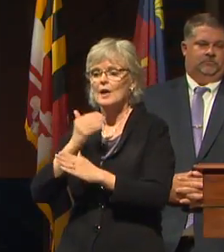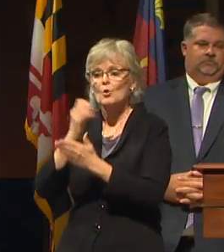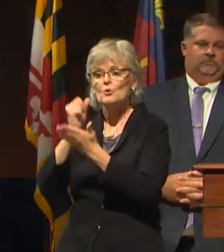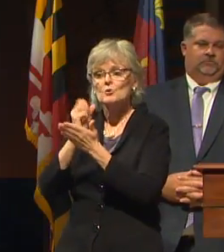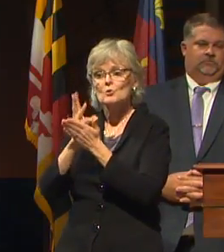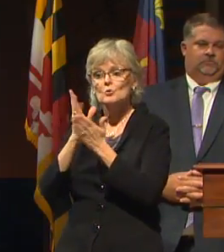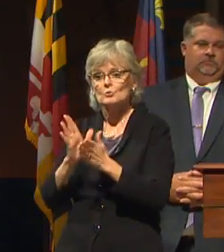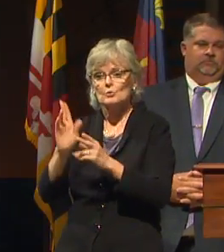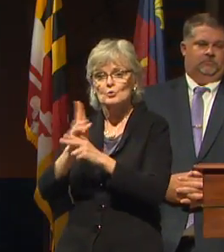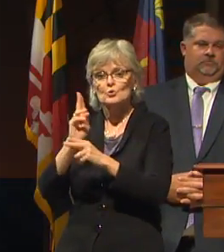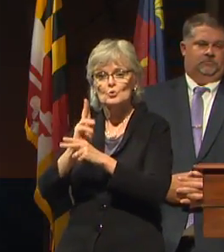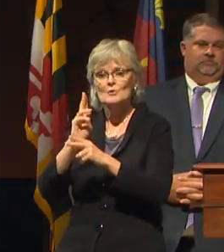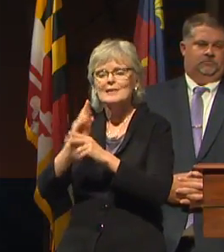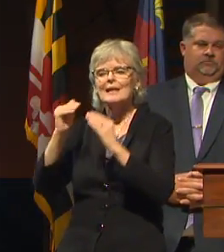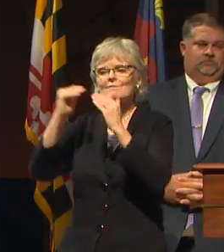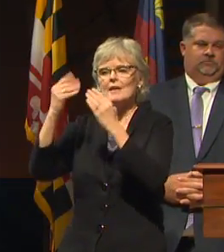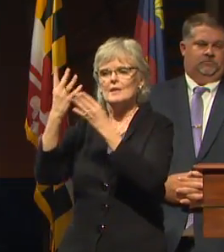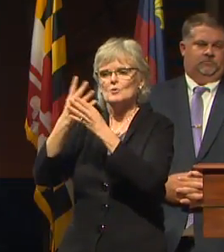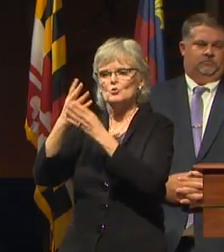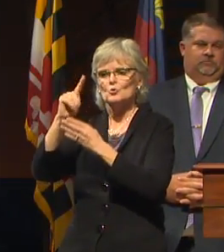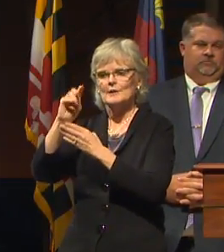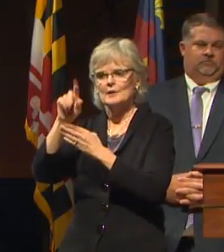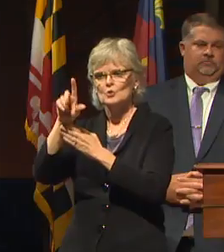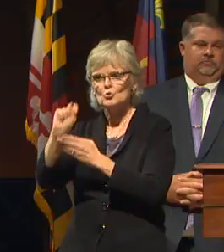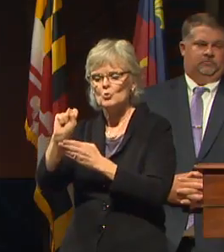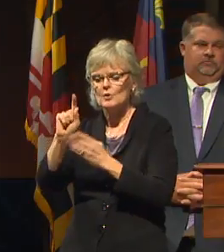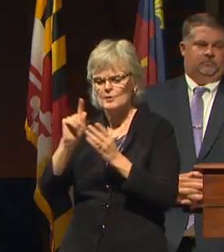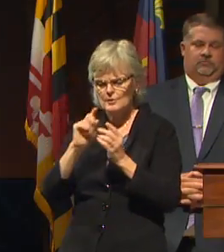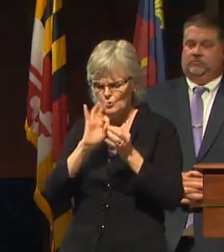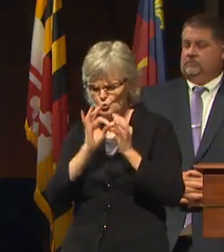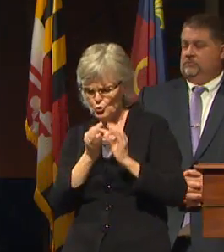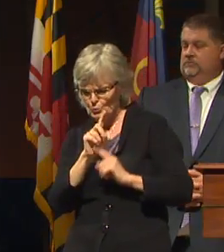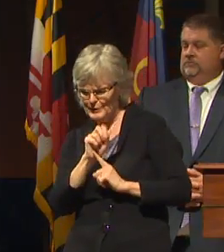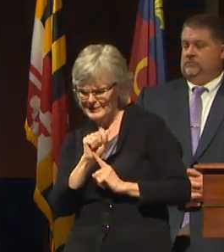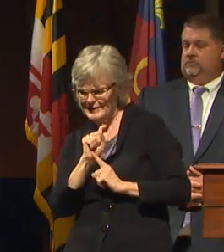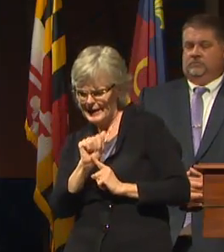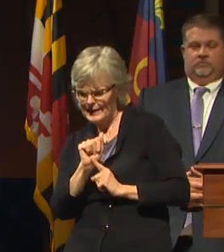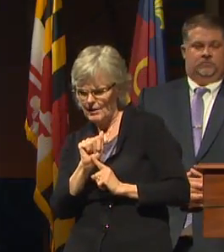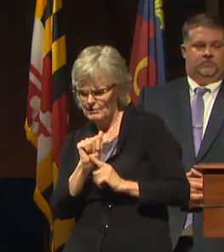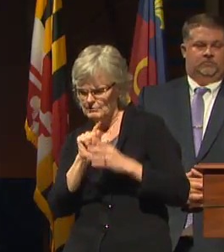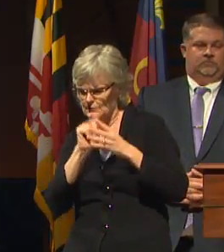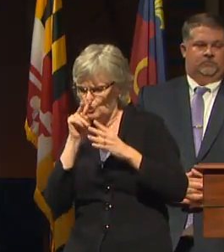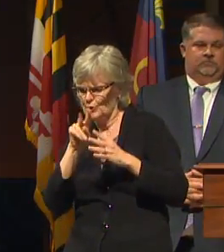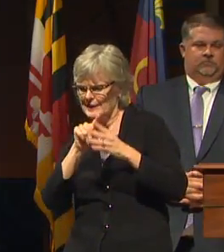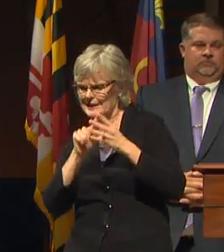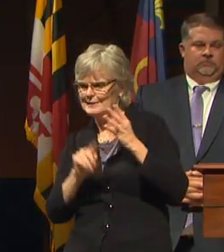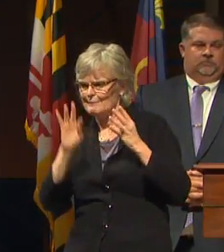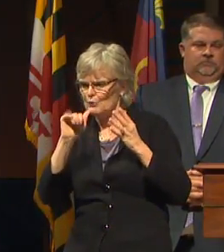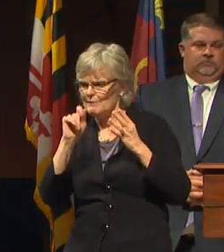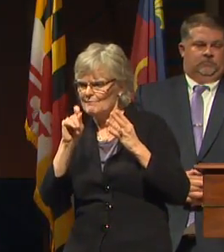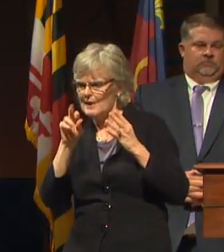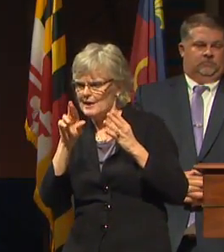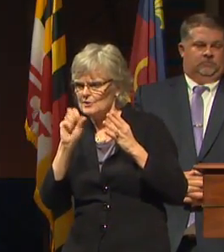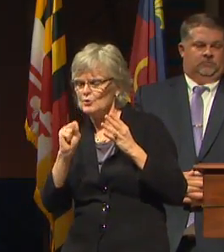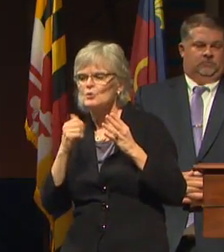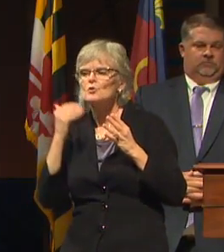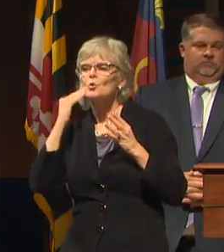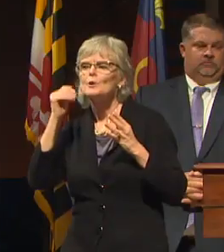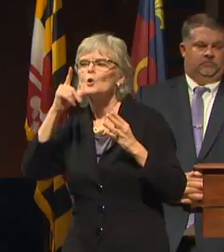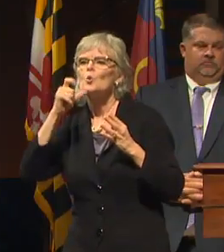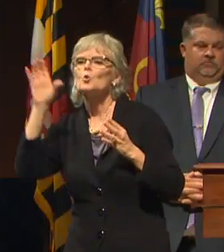are utilizing advanced screening tools to interpret data about a number of factors so that we know better who to look